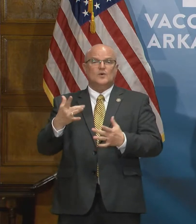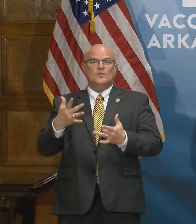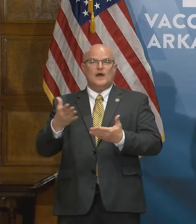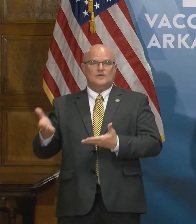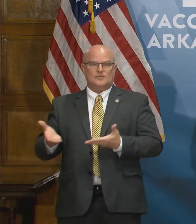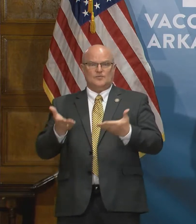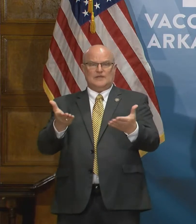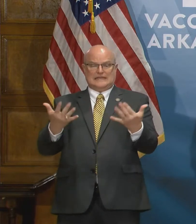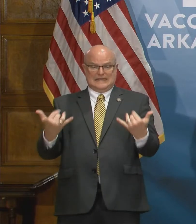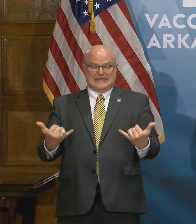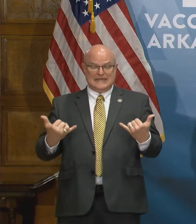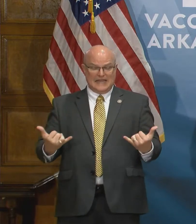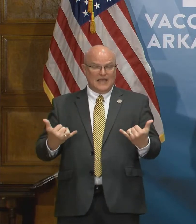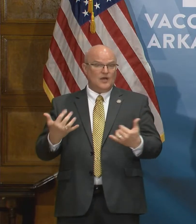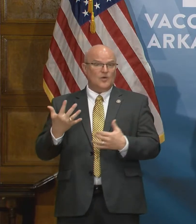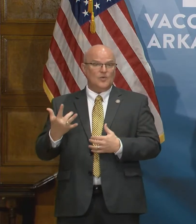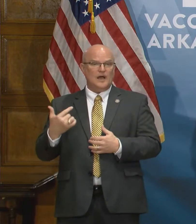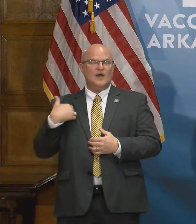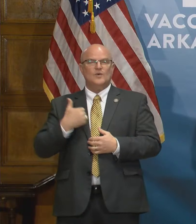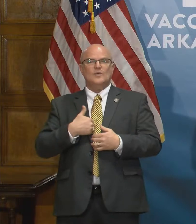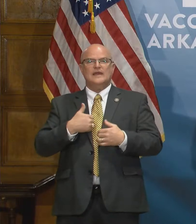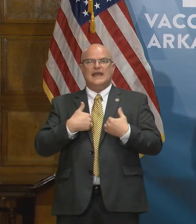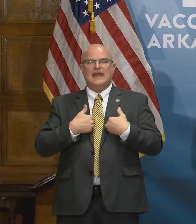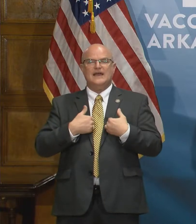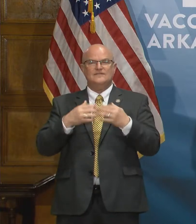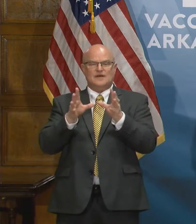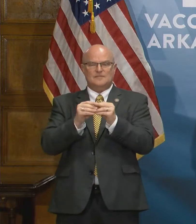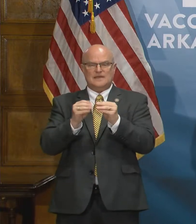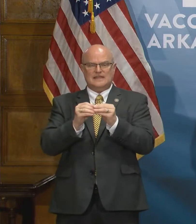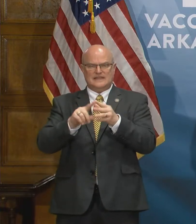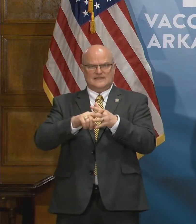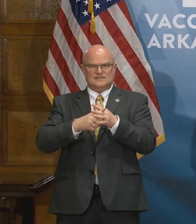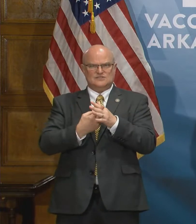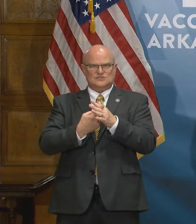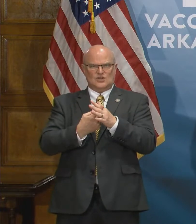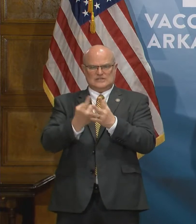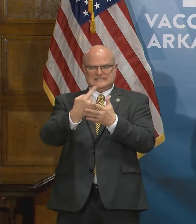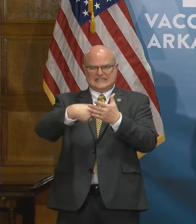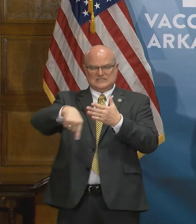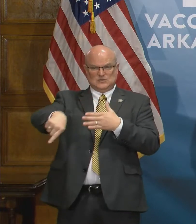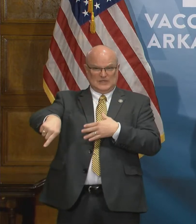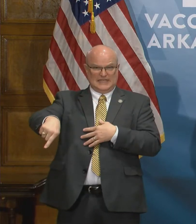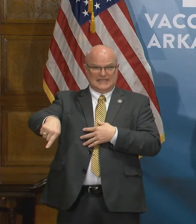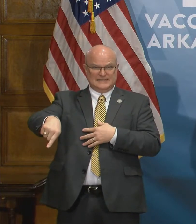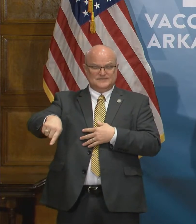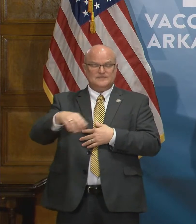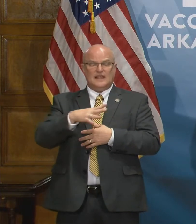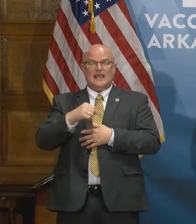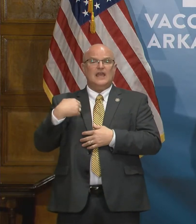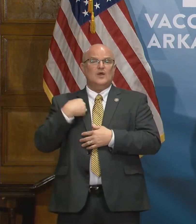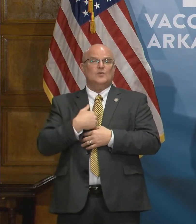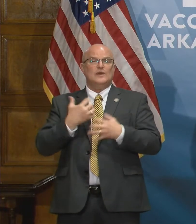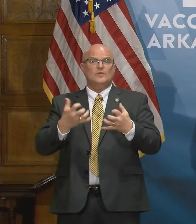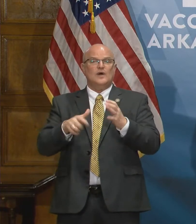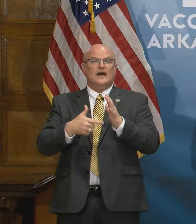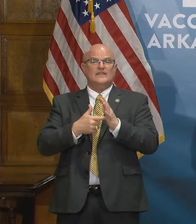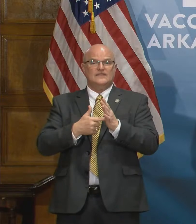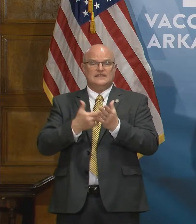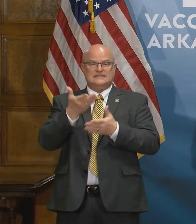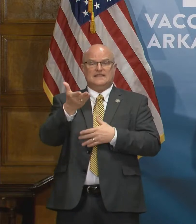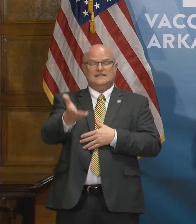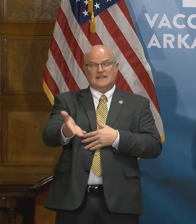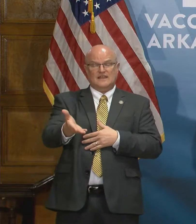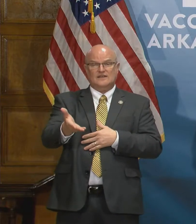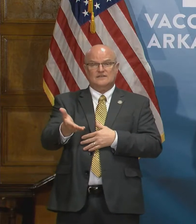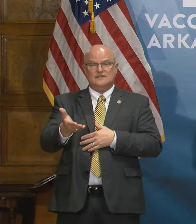bringing this forward now, is because we have a fiscal session that starts next week, and we want this on the table.